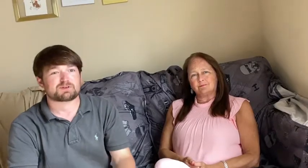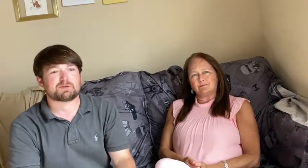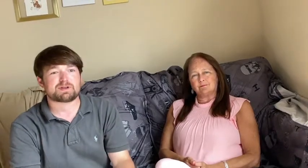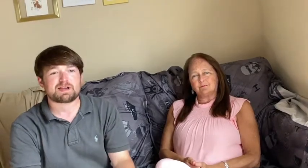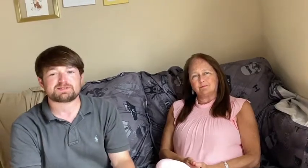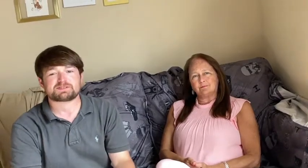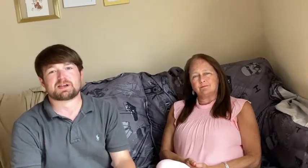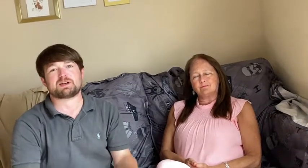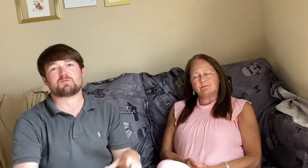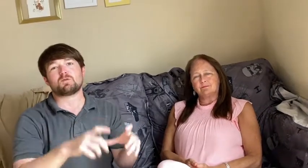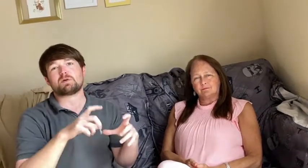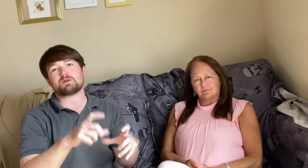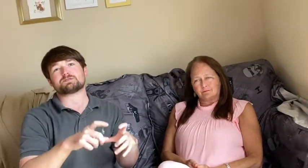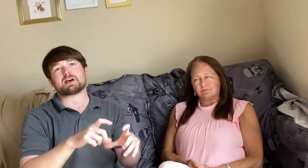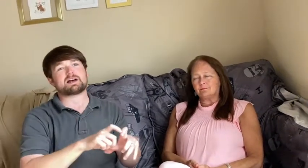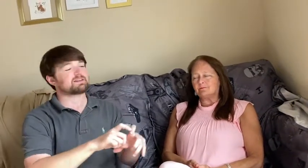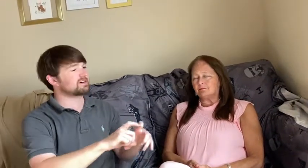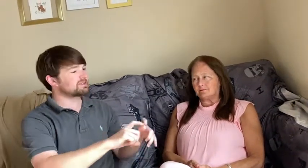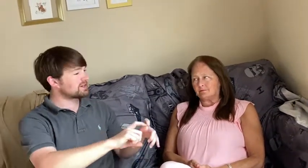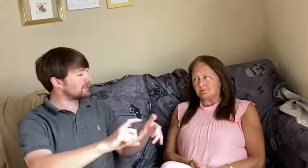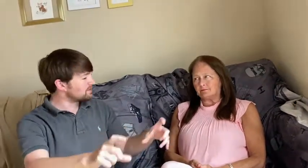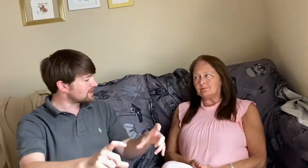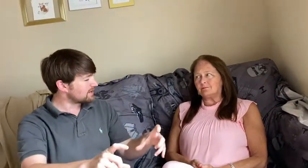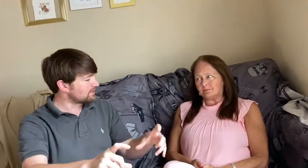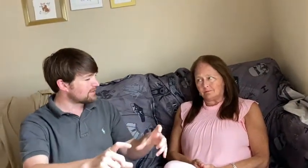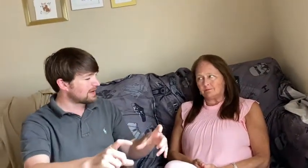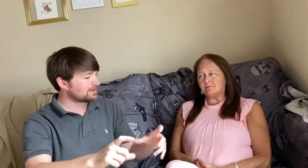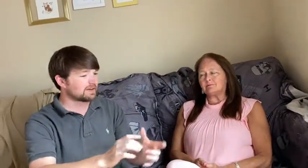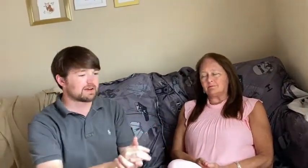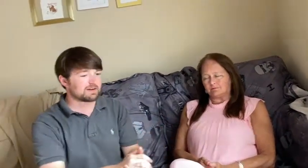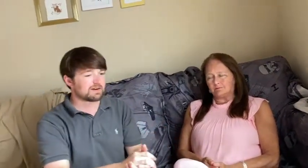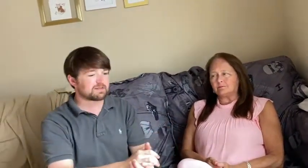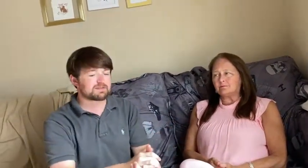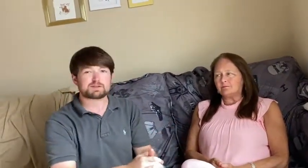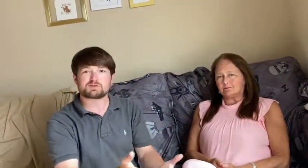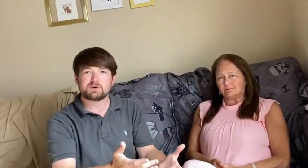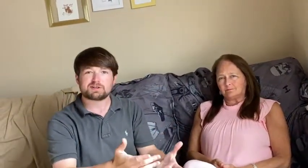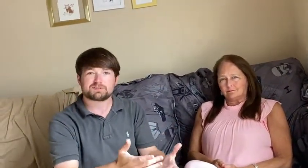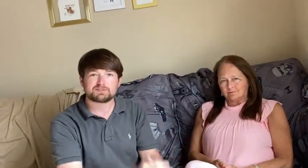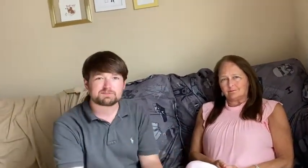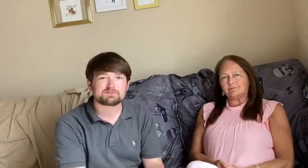updates, and we'll post that sign language alphabet. And thanks for joining us.